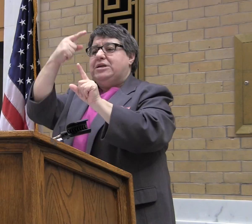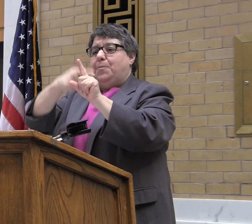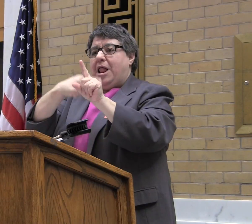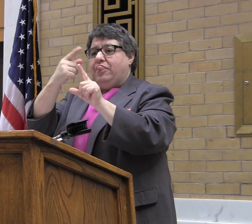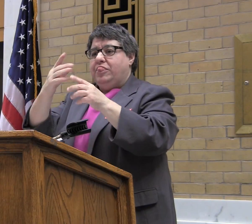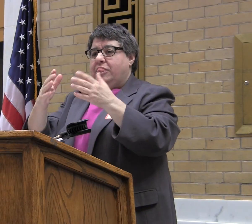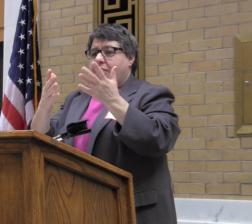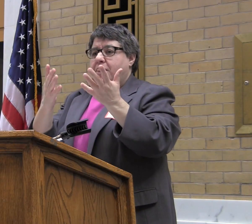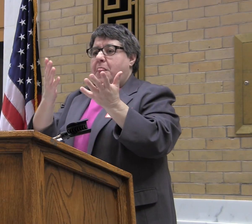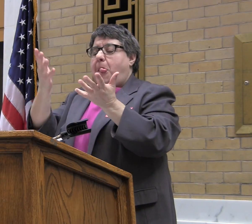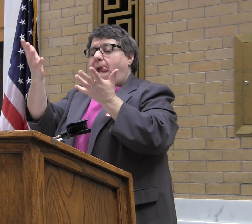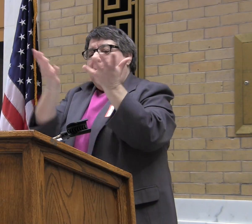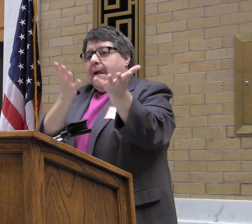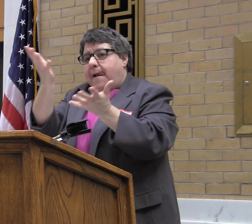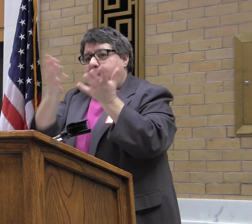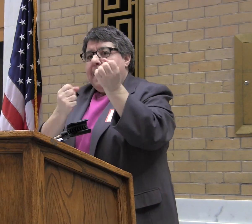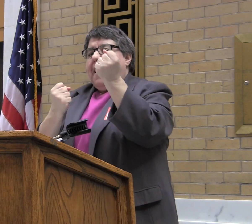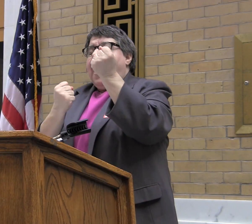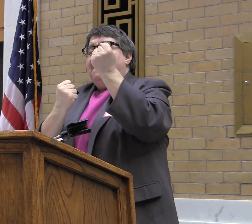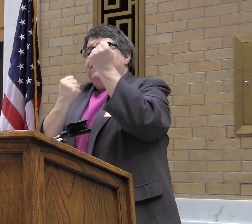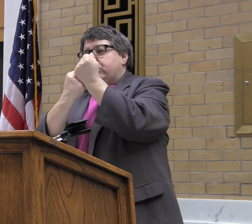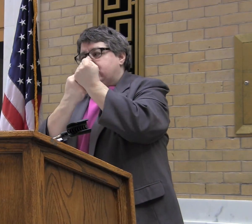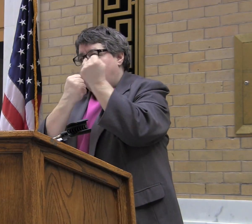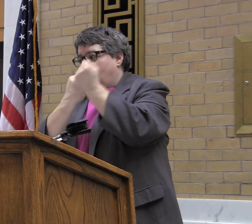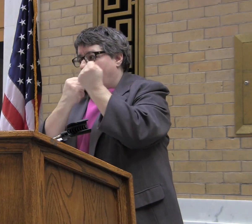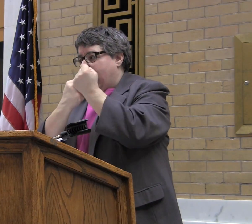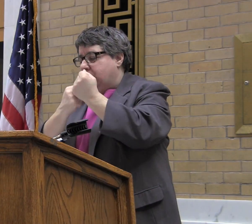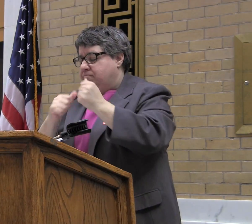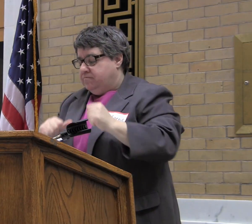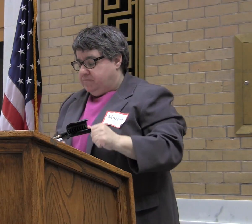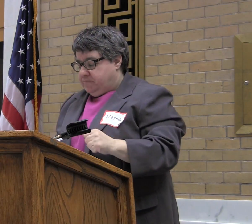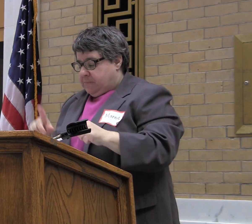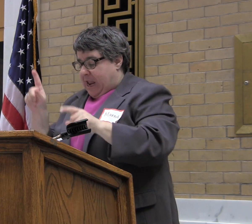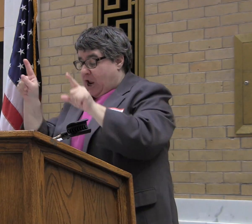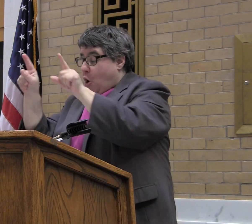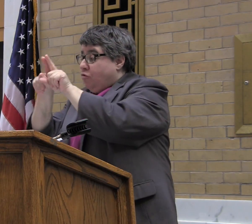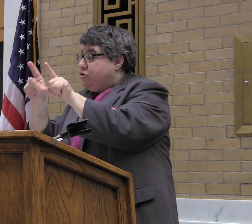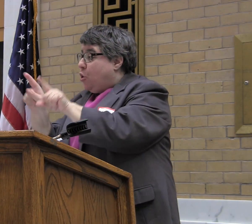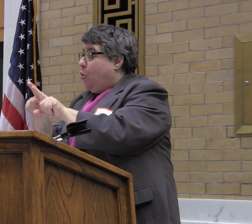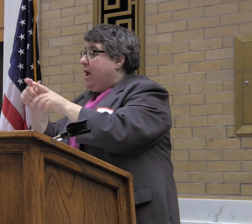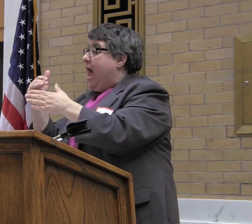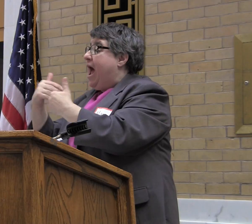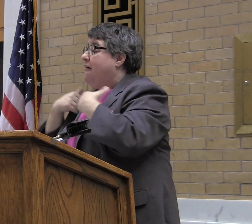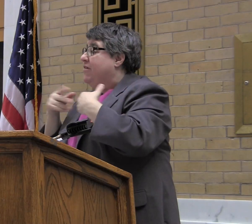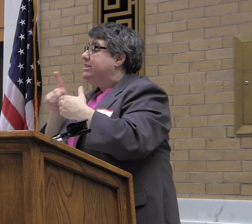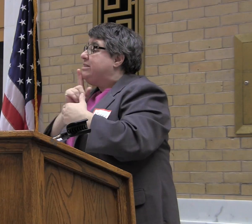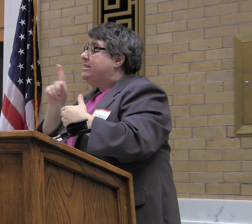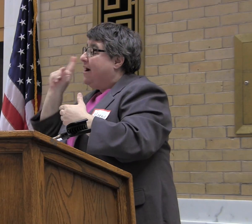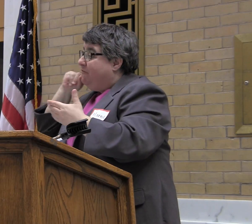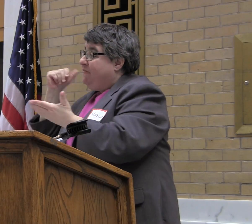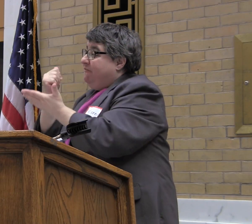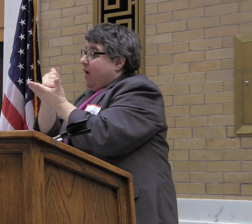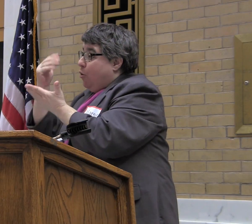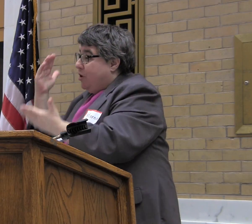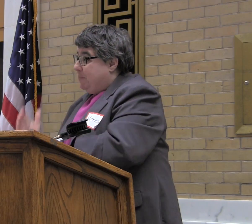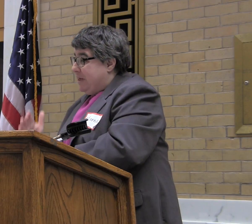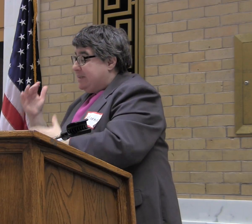management services once a month for services and support. And I also have a